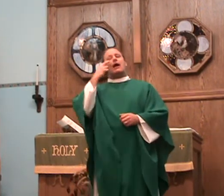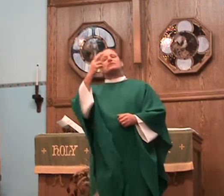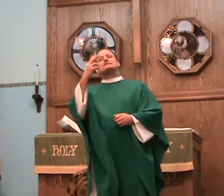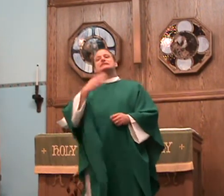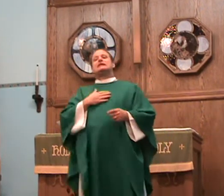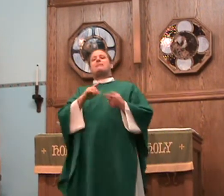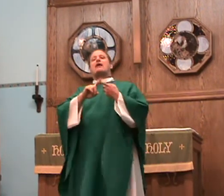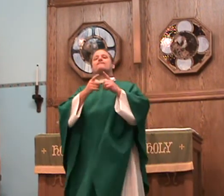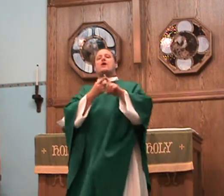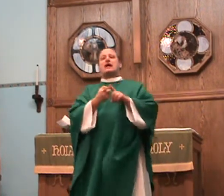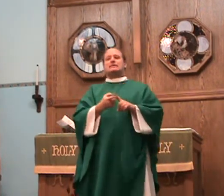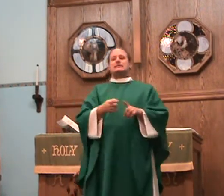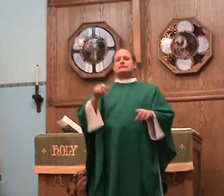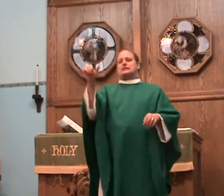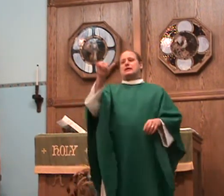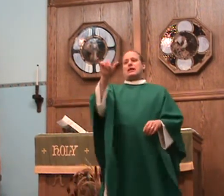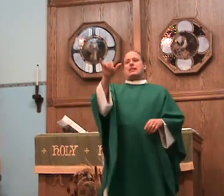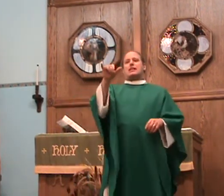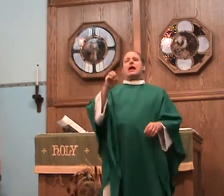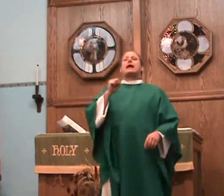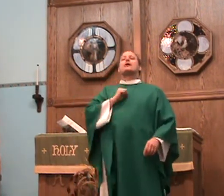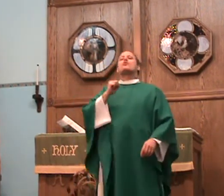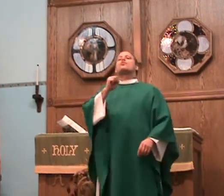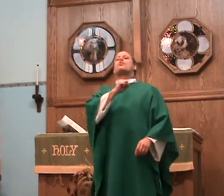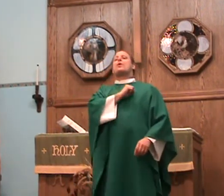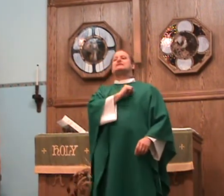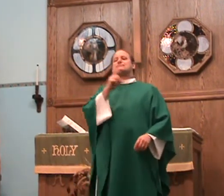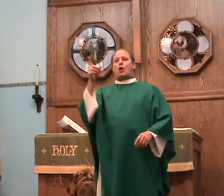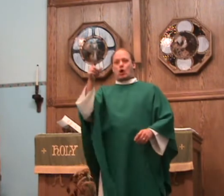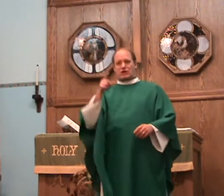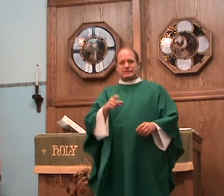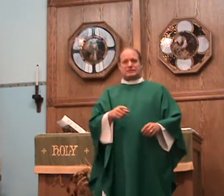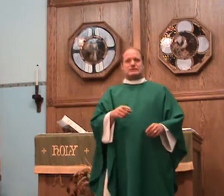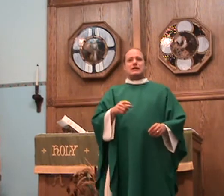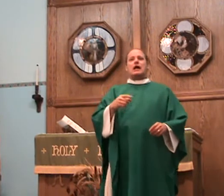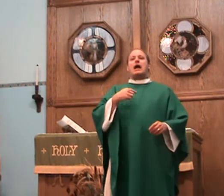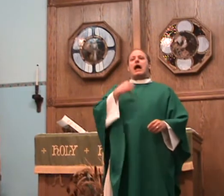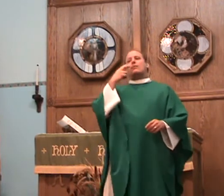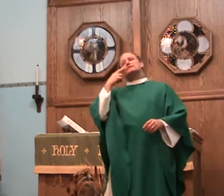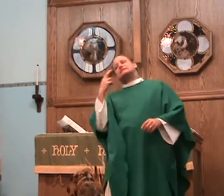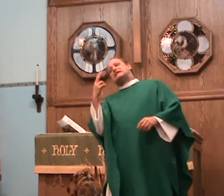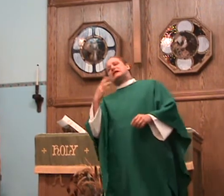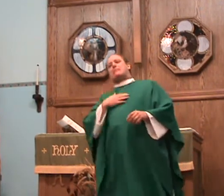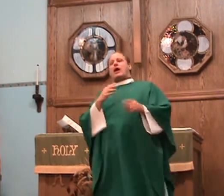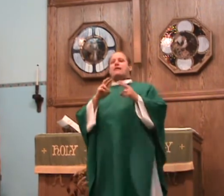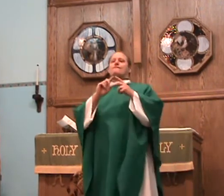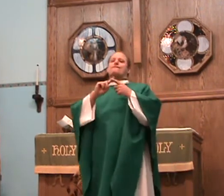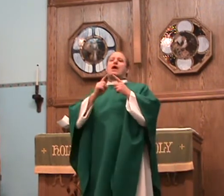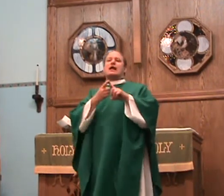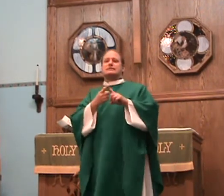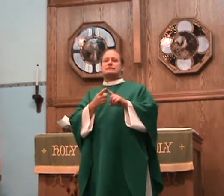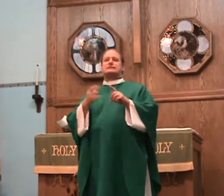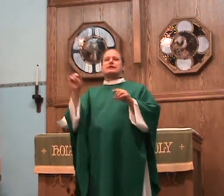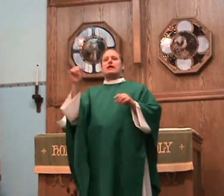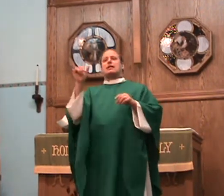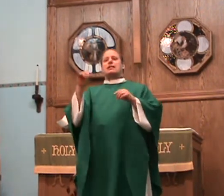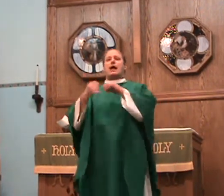would see my friends like Roy Sparks. I would see my friends